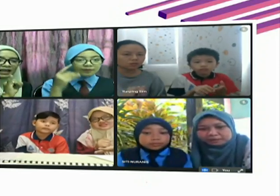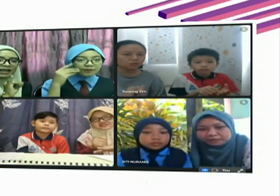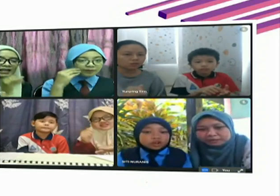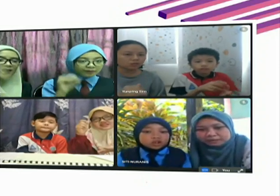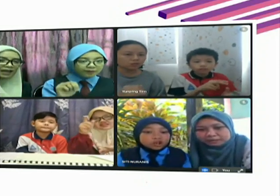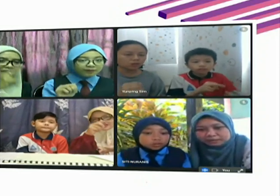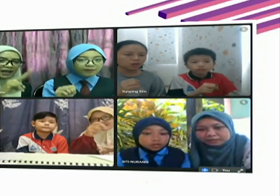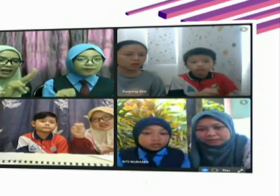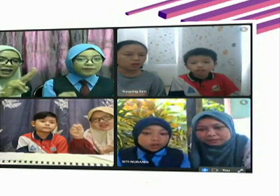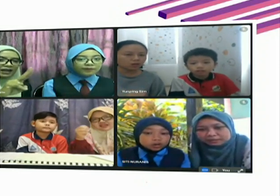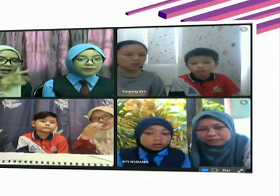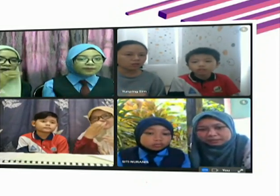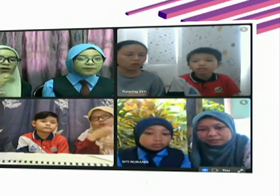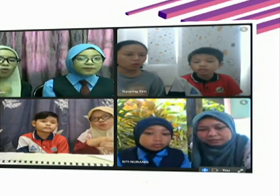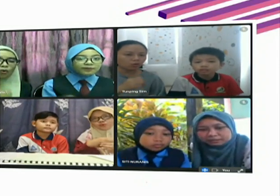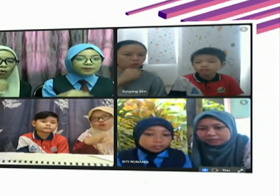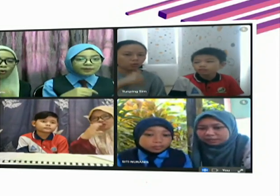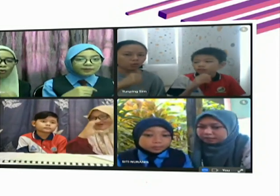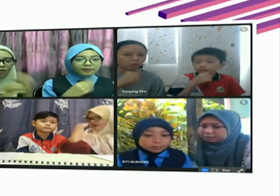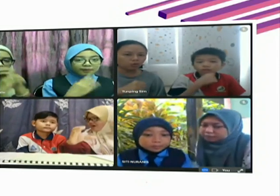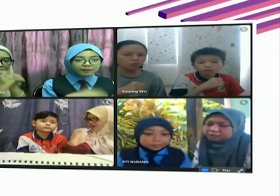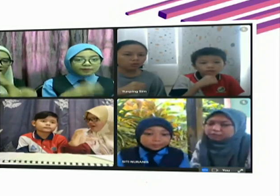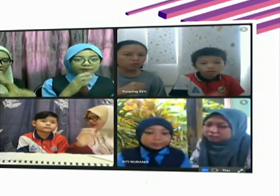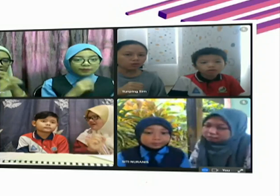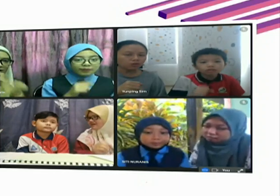an old car.